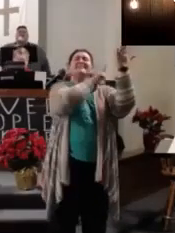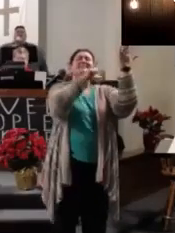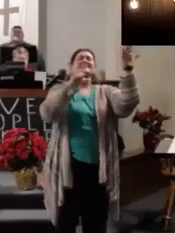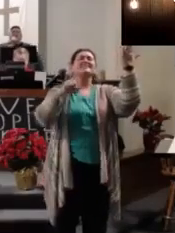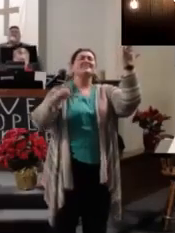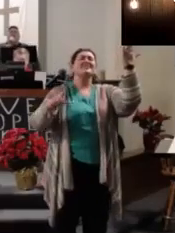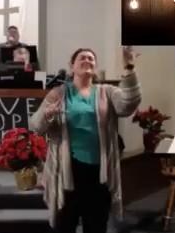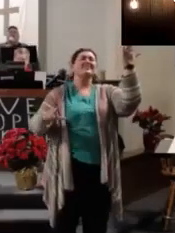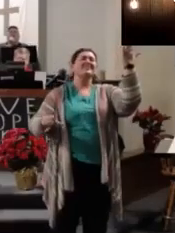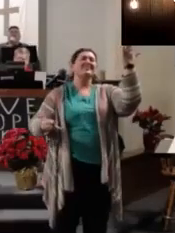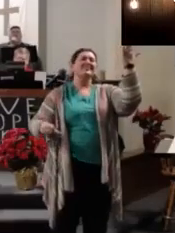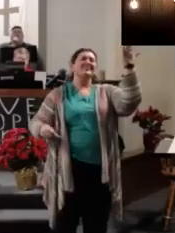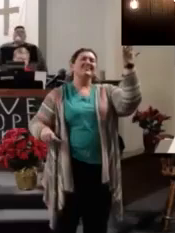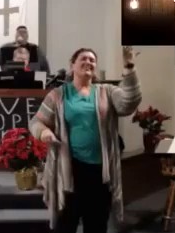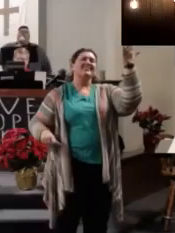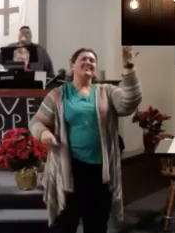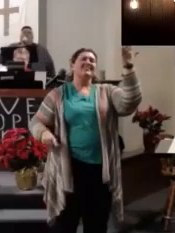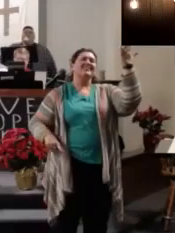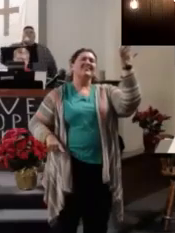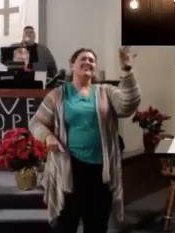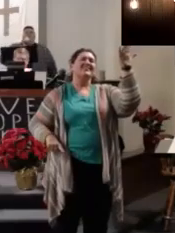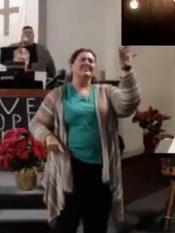Christ the